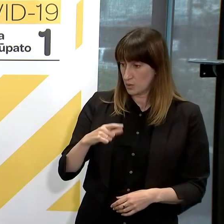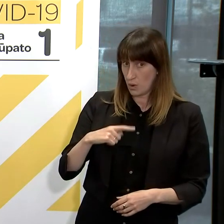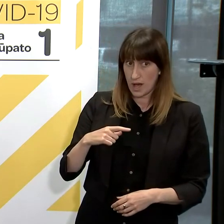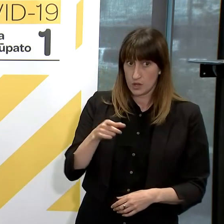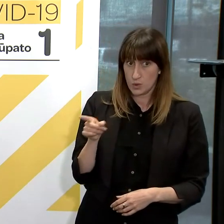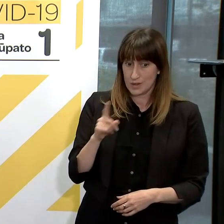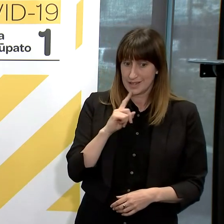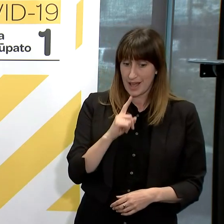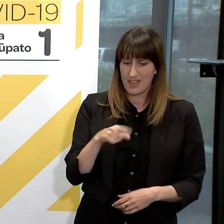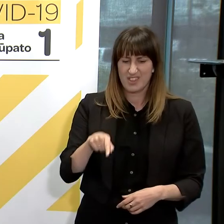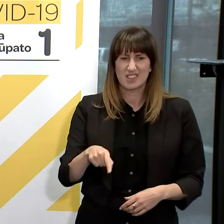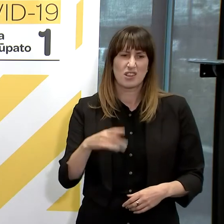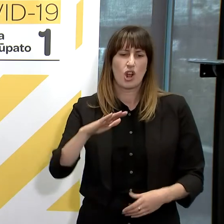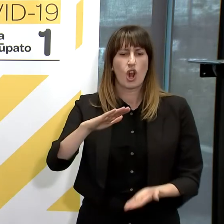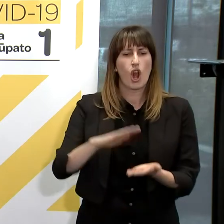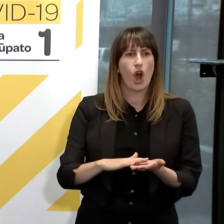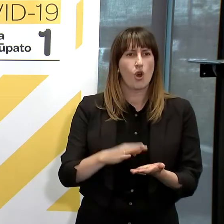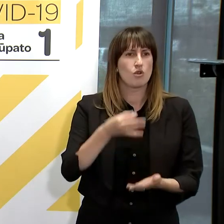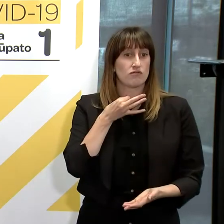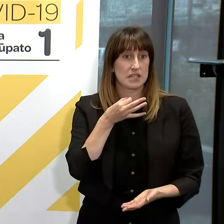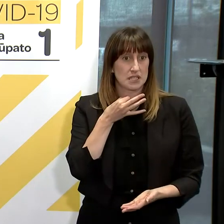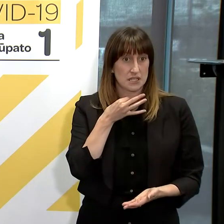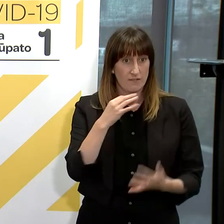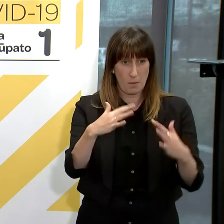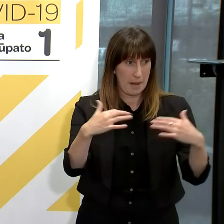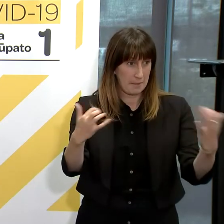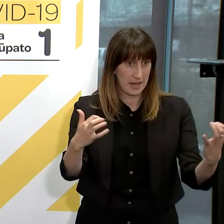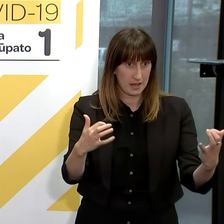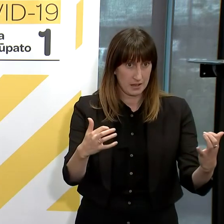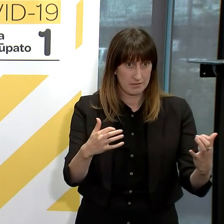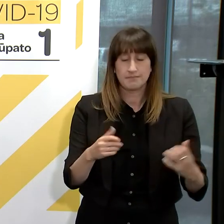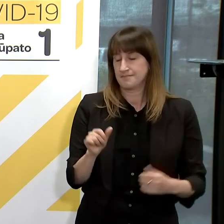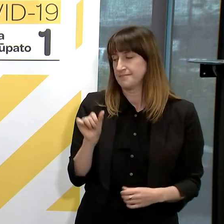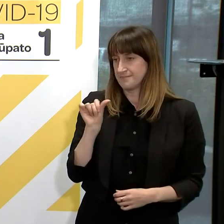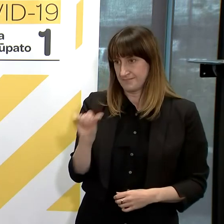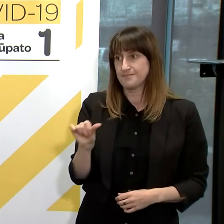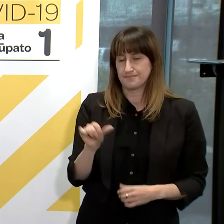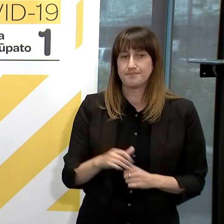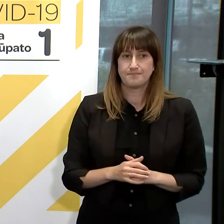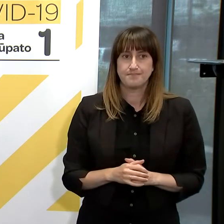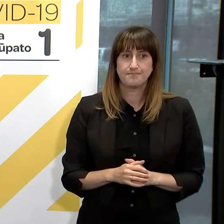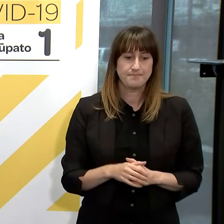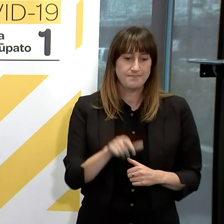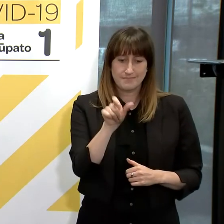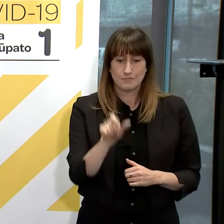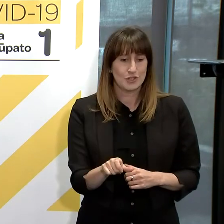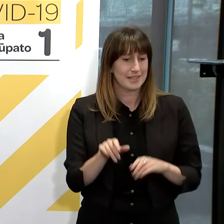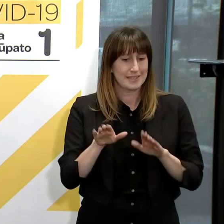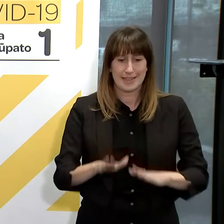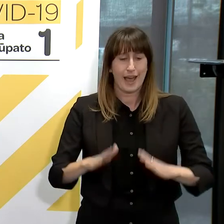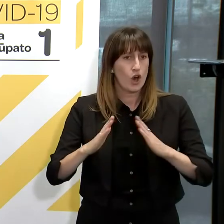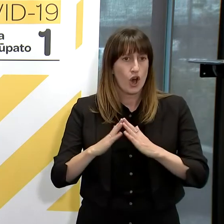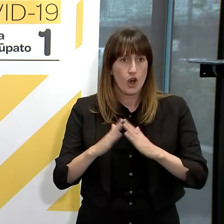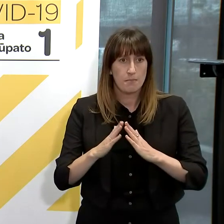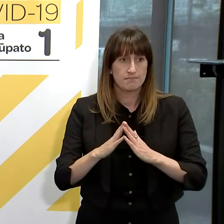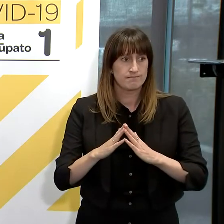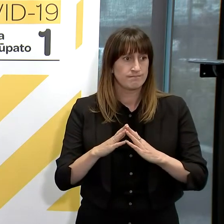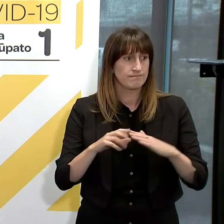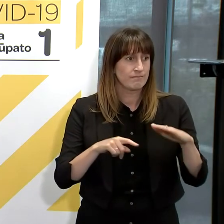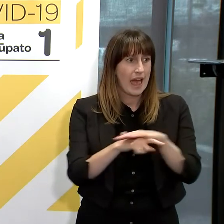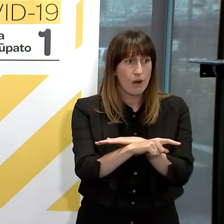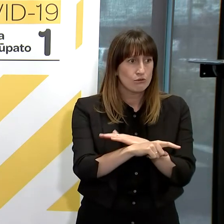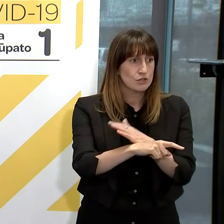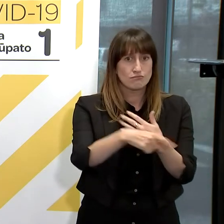low... That's right. That's right. They've stayed at home. They haven't been anywhere else. There are no other areas of